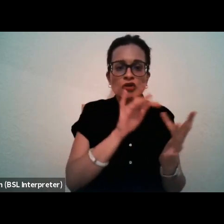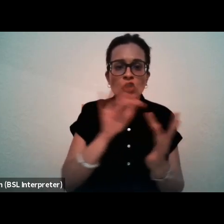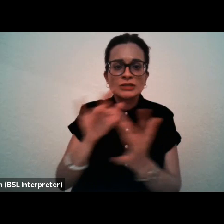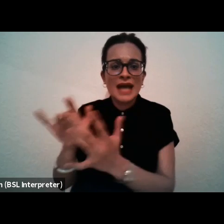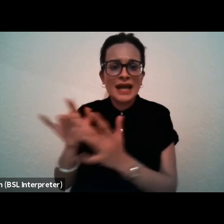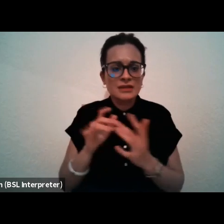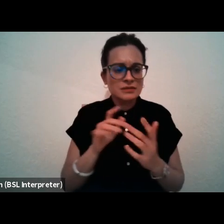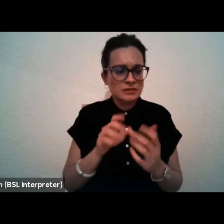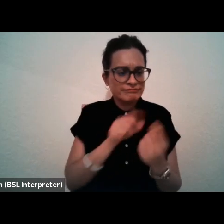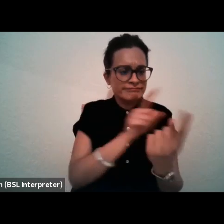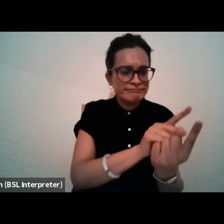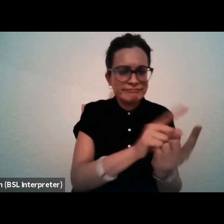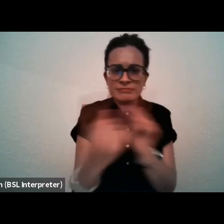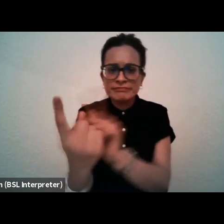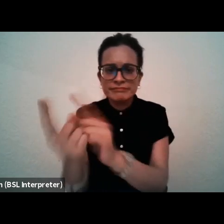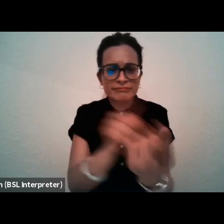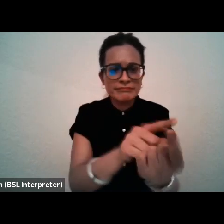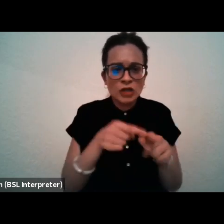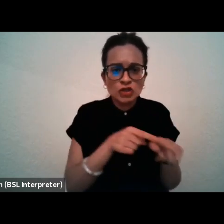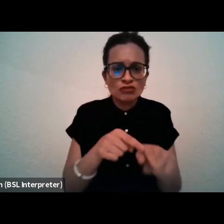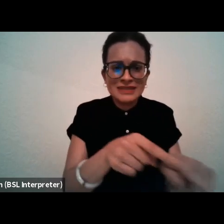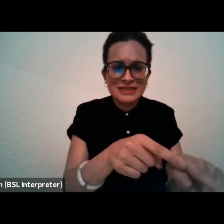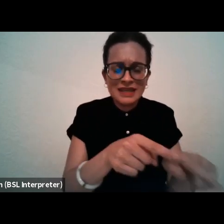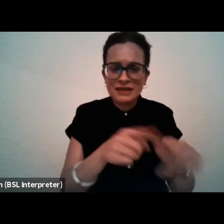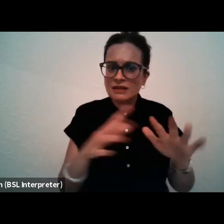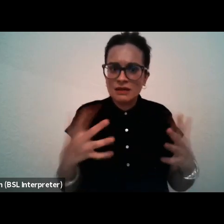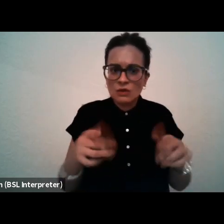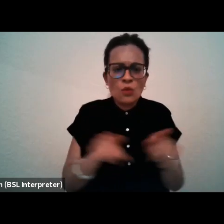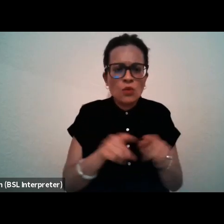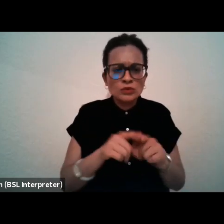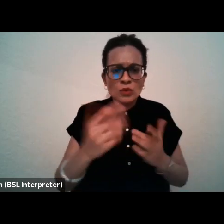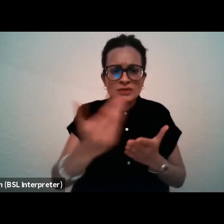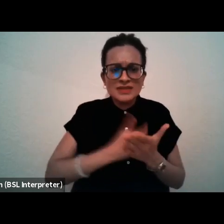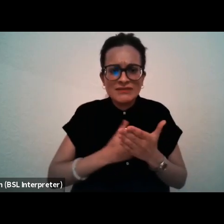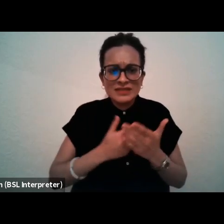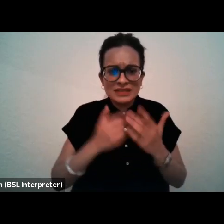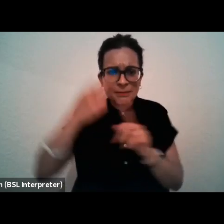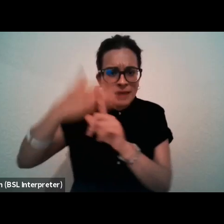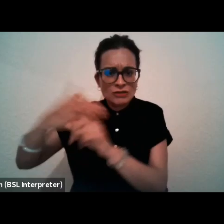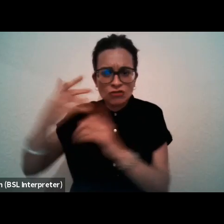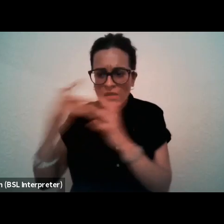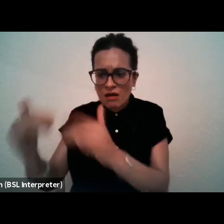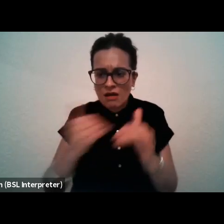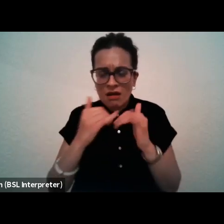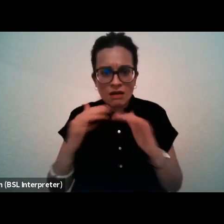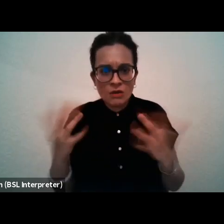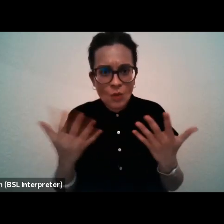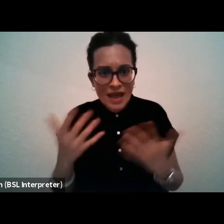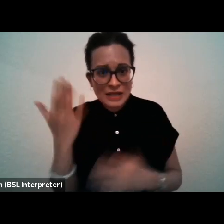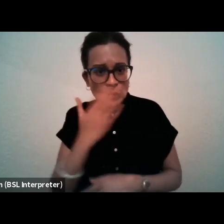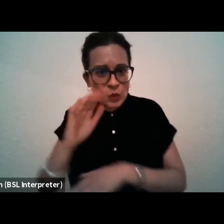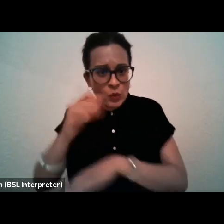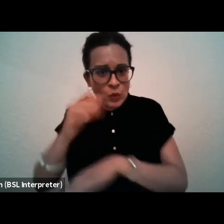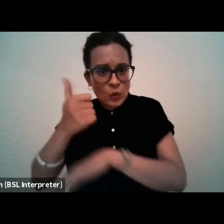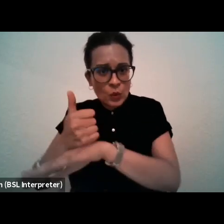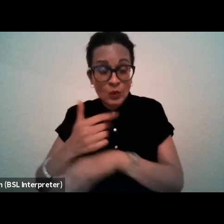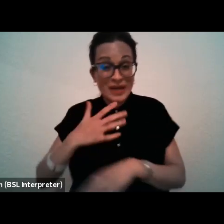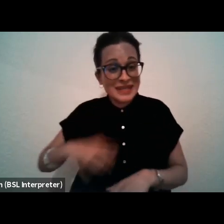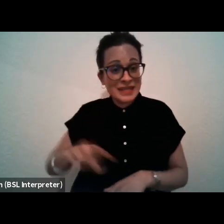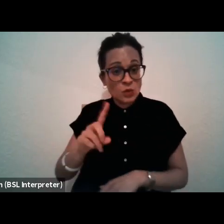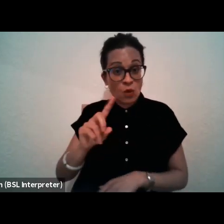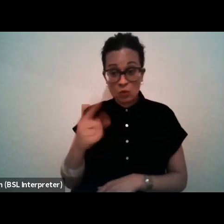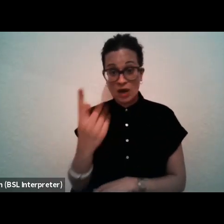and measures for social distancing and safety measures in our schools. We need the whole school to have a real